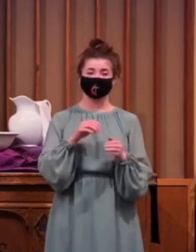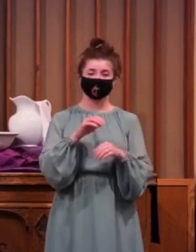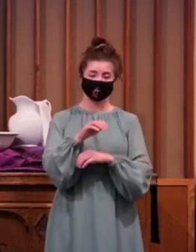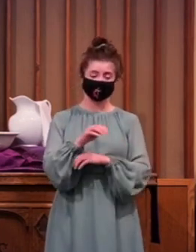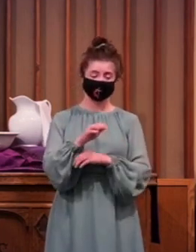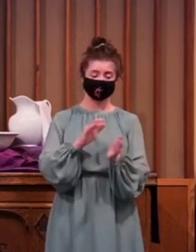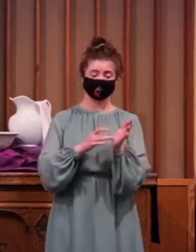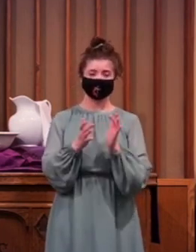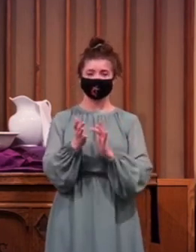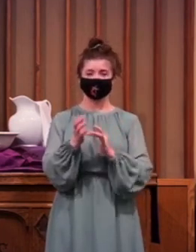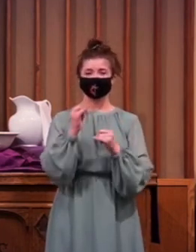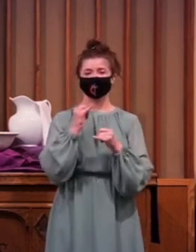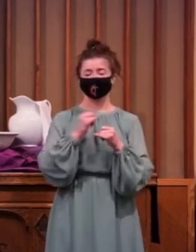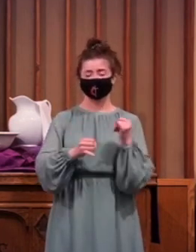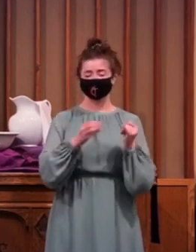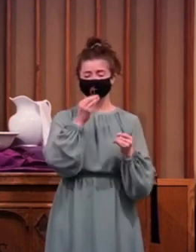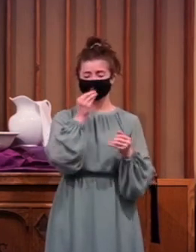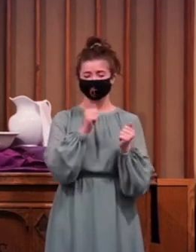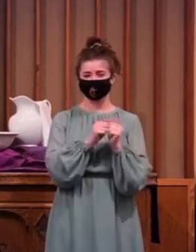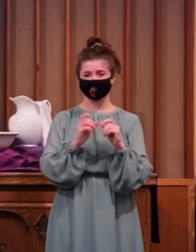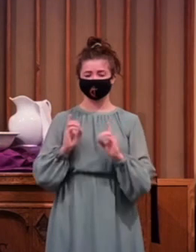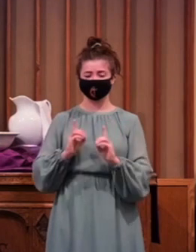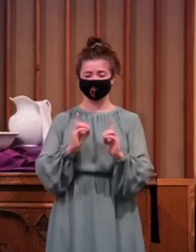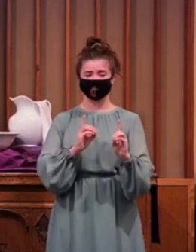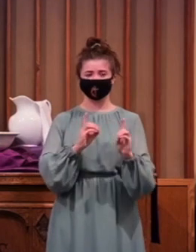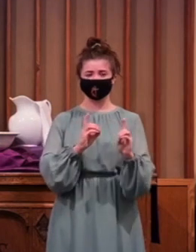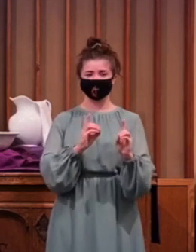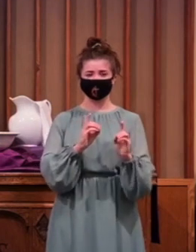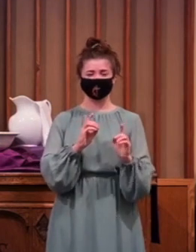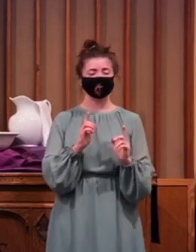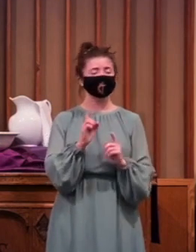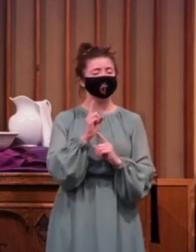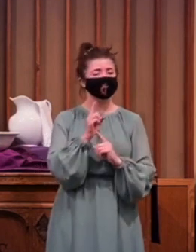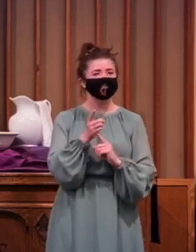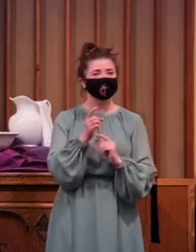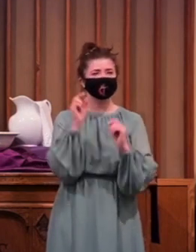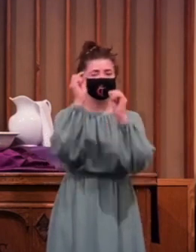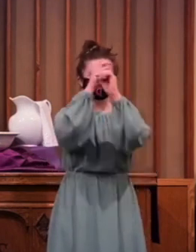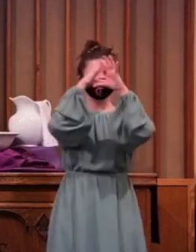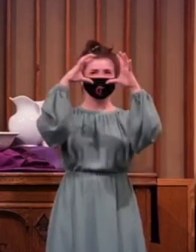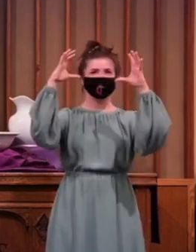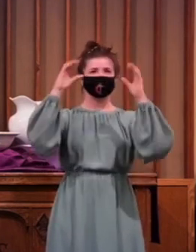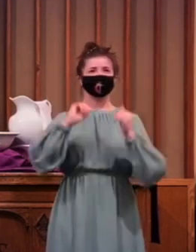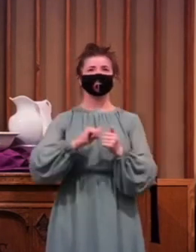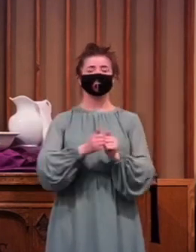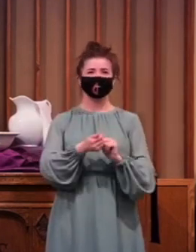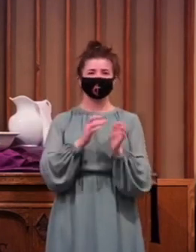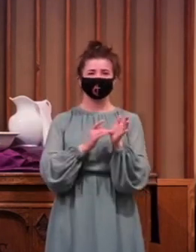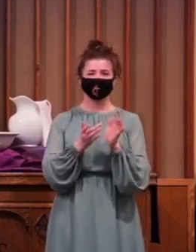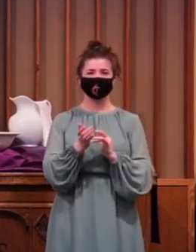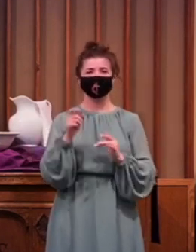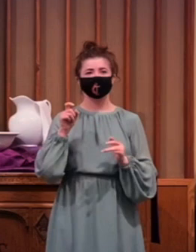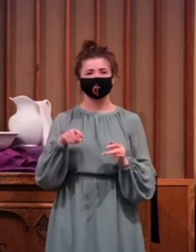last supper with his disciples. Take a moment to imagine how Jesus